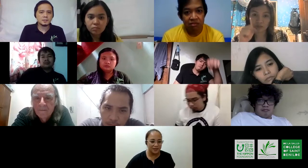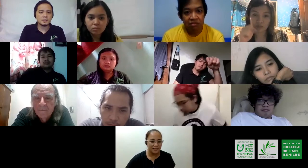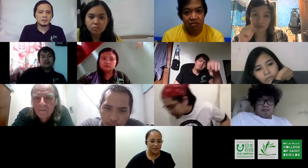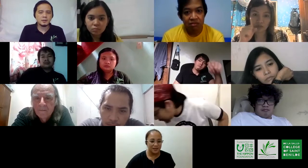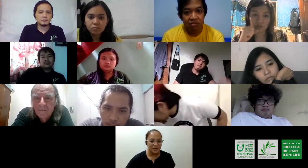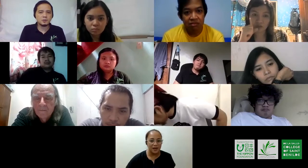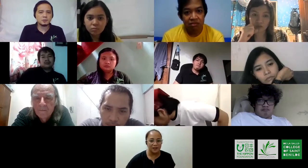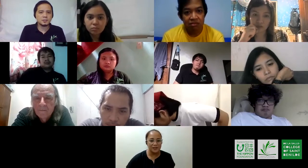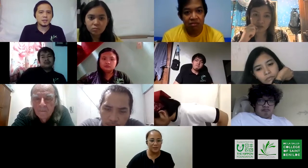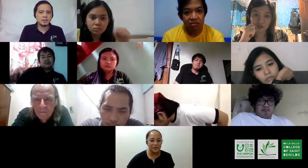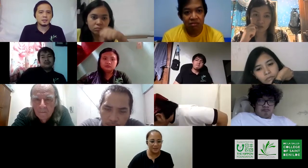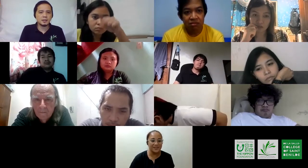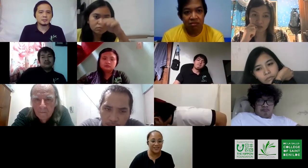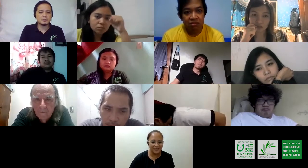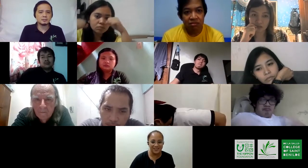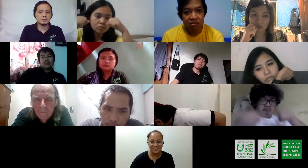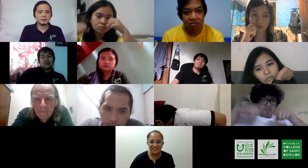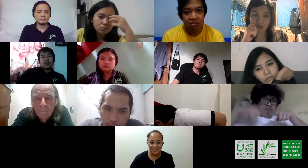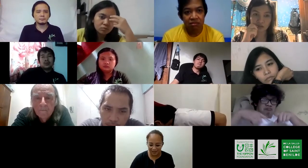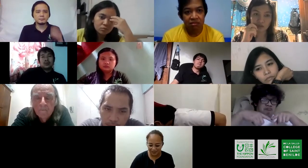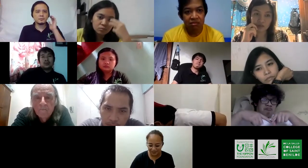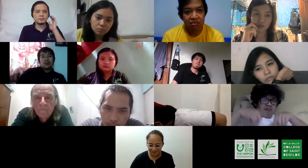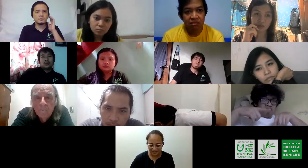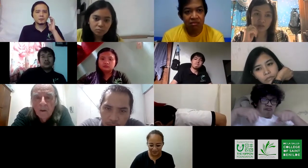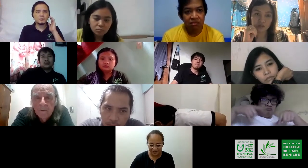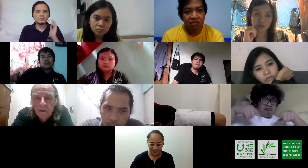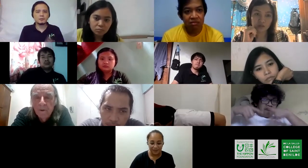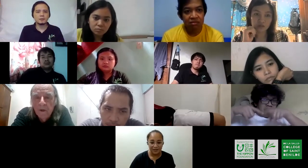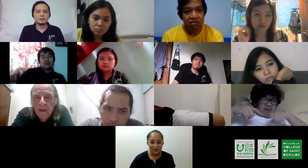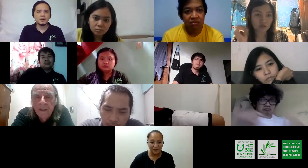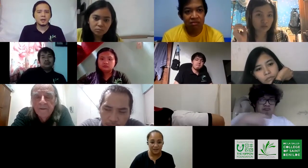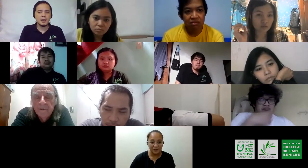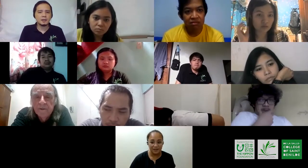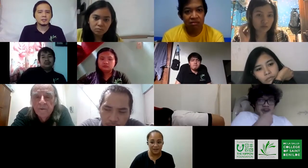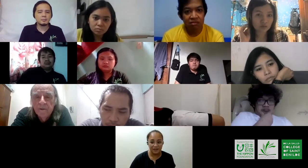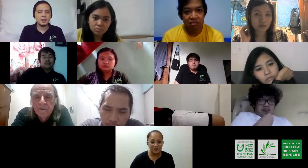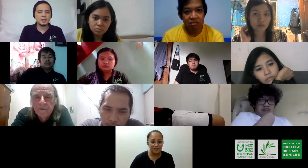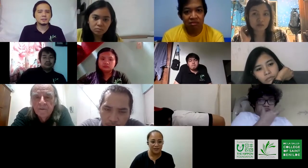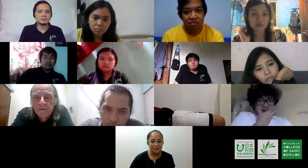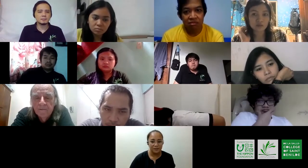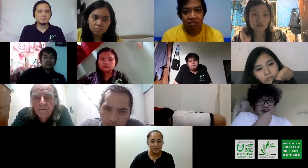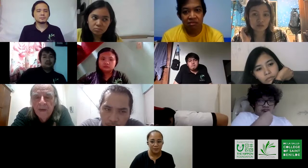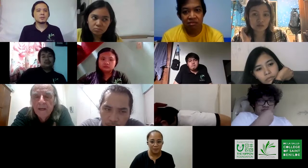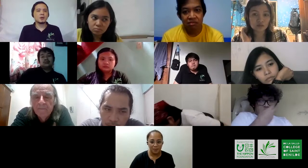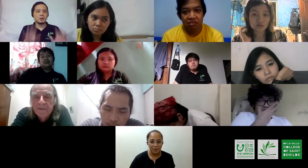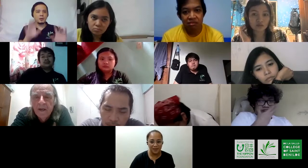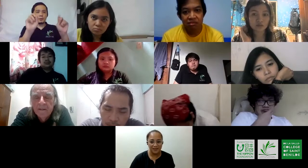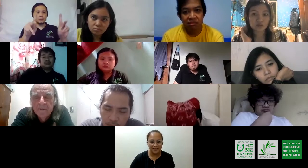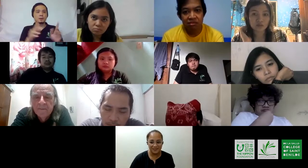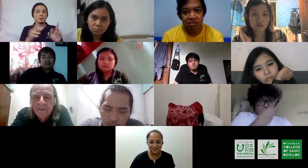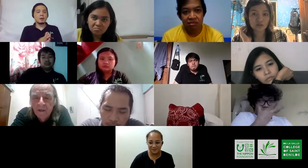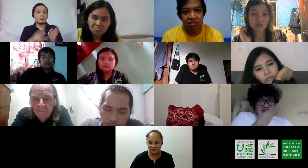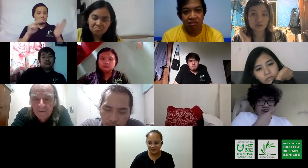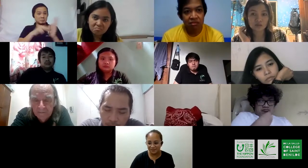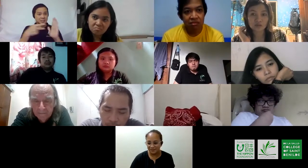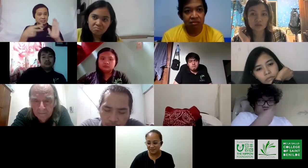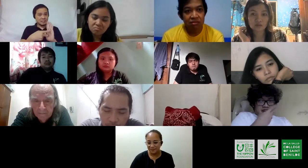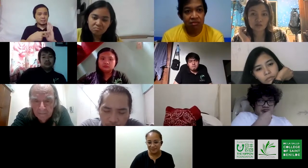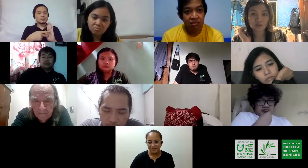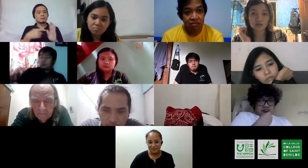I see a few saying Some, yes. yes. So you're going to let the students Depends. make up signs